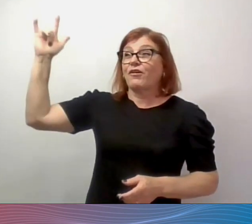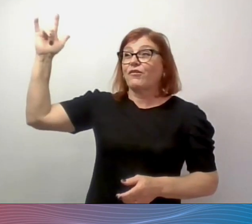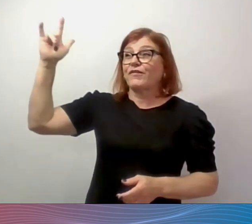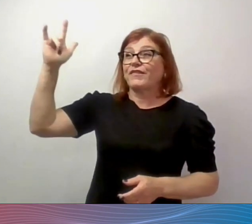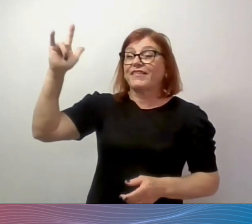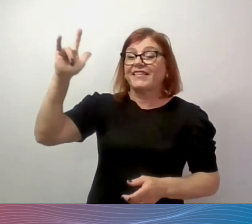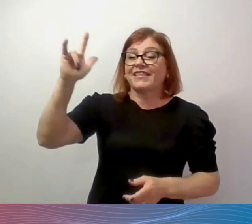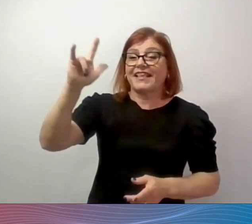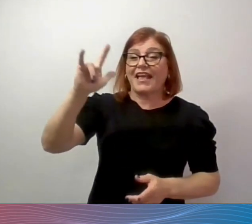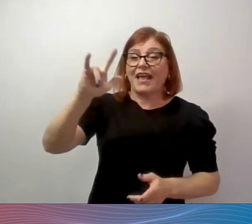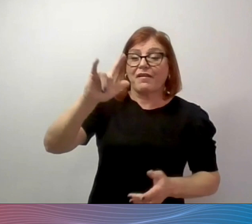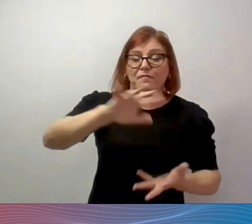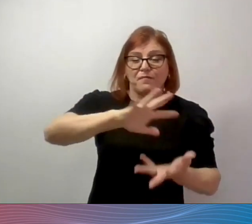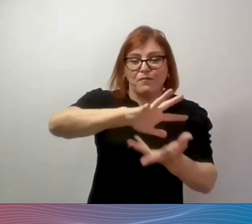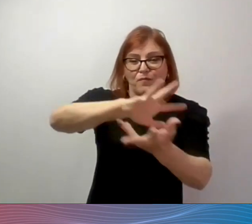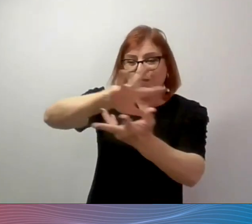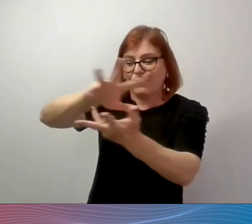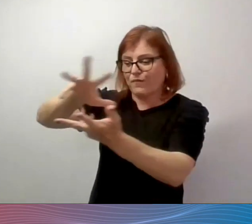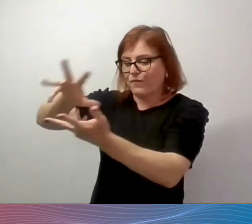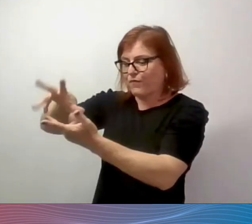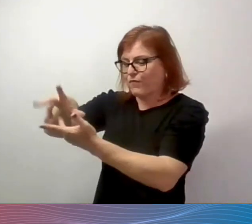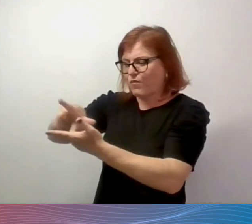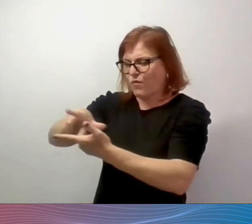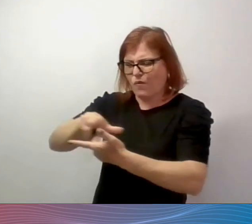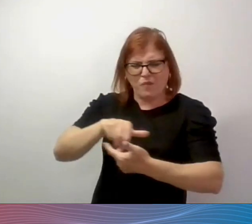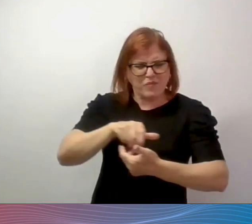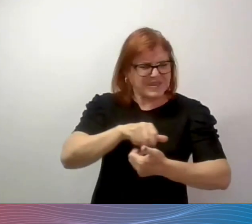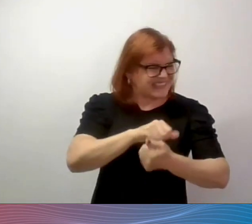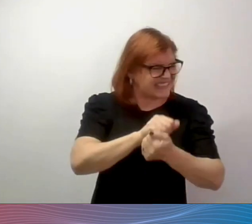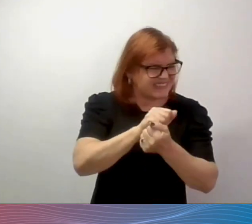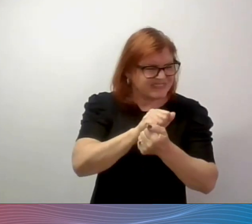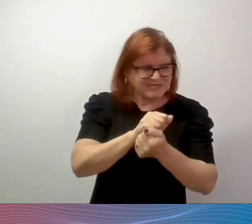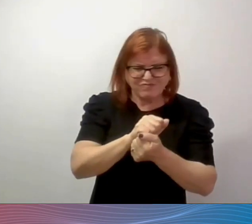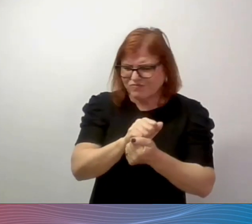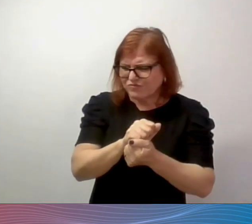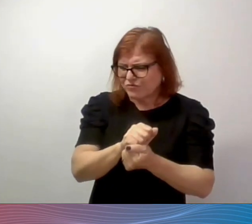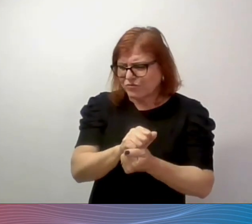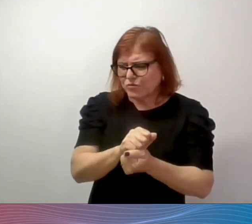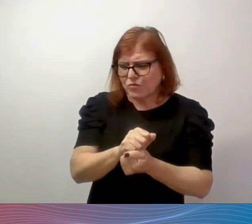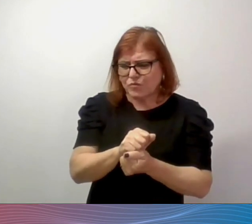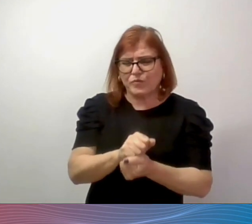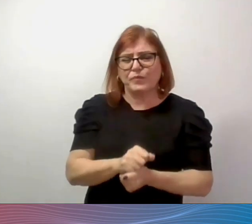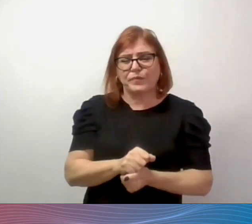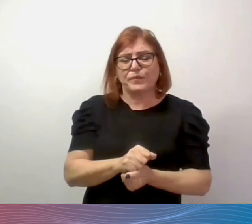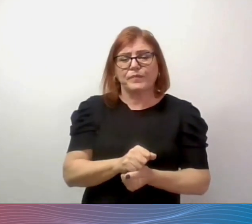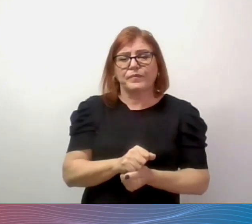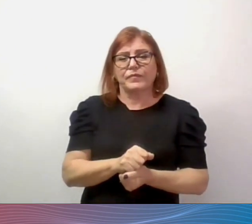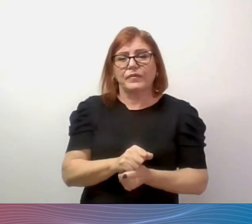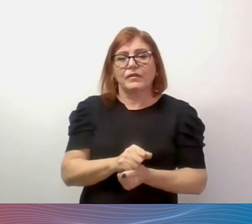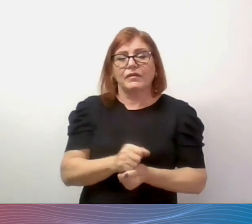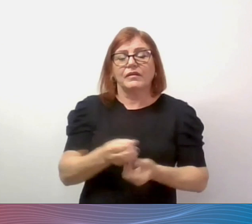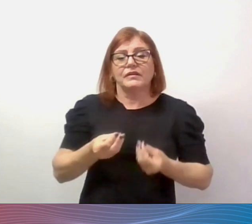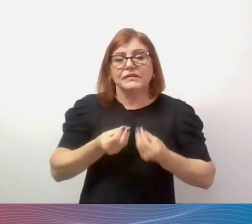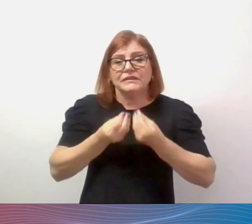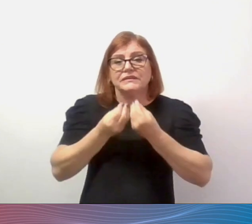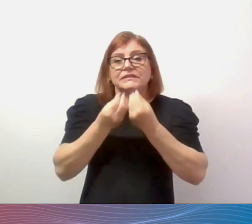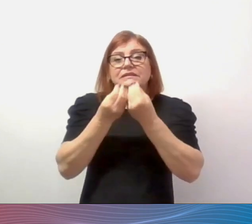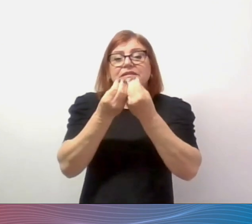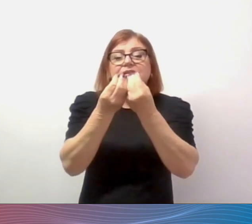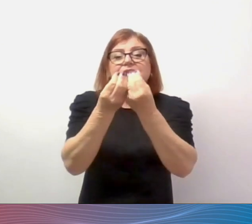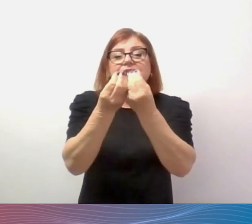God so loved the world. De tal maneira que. So loved the world. Que